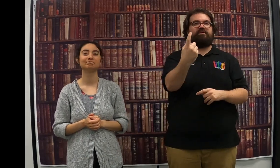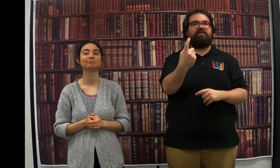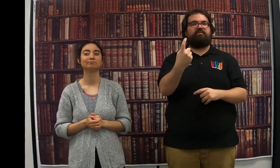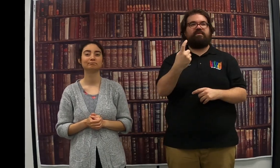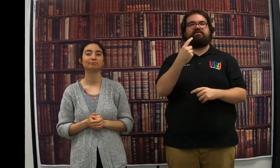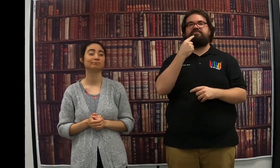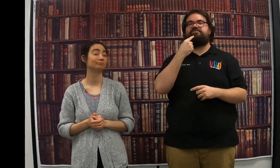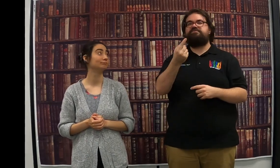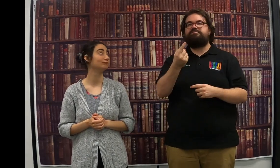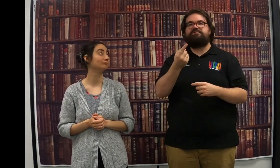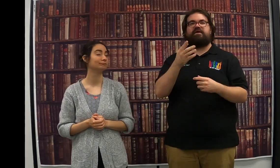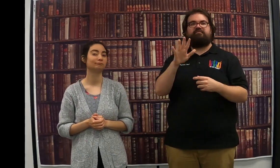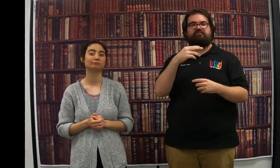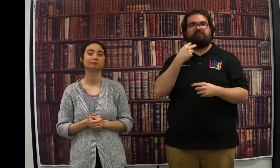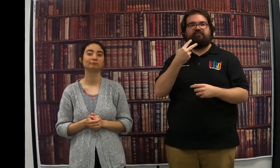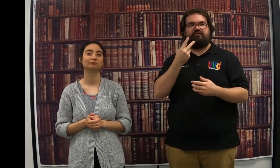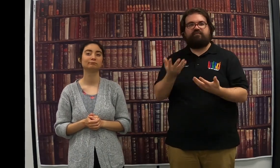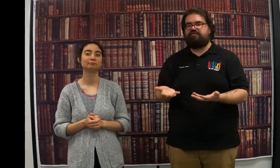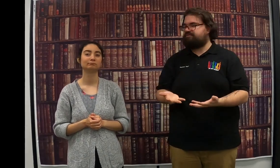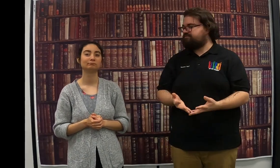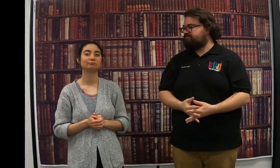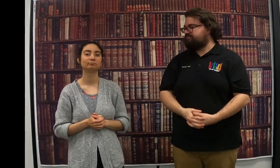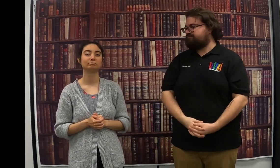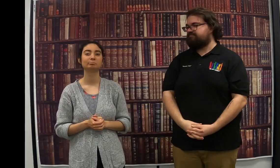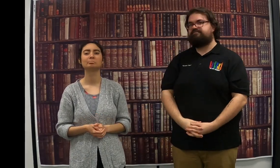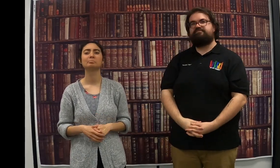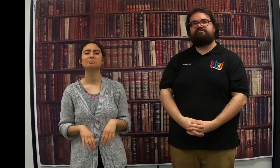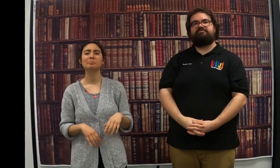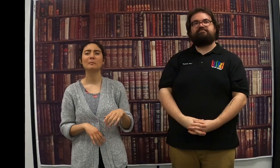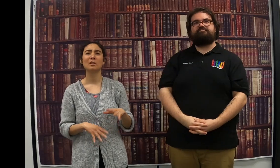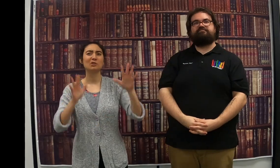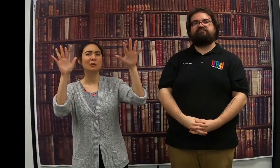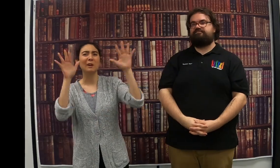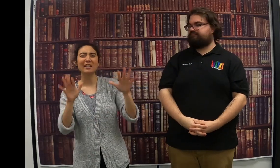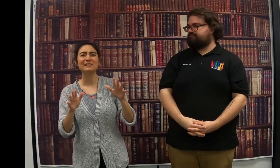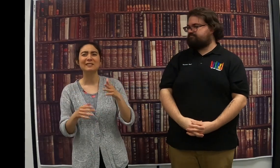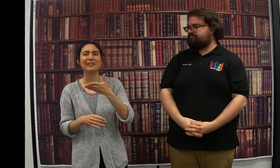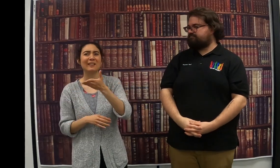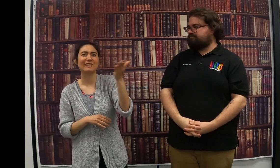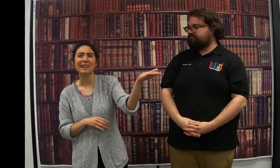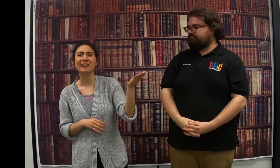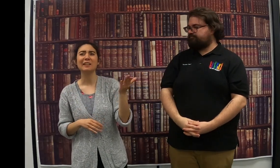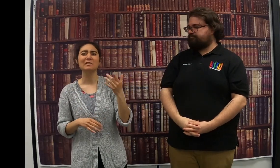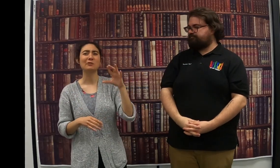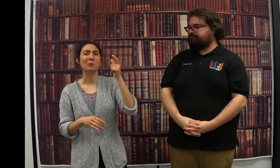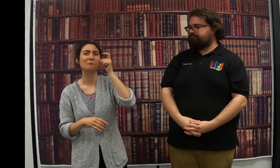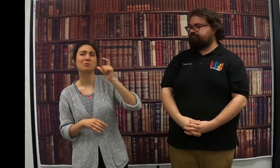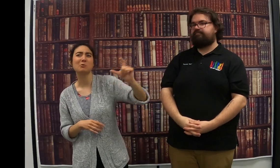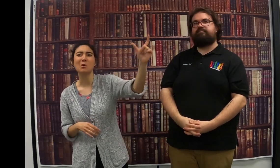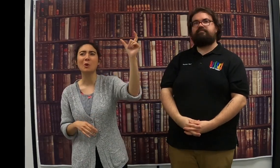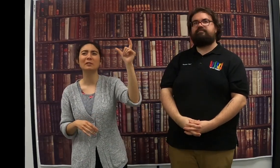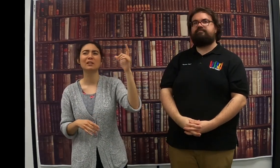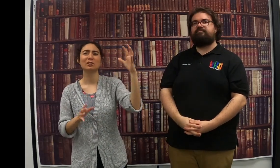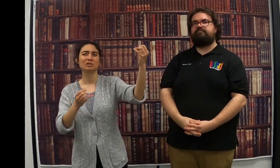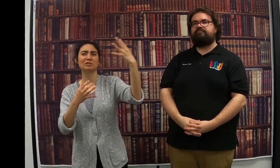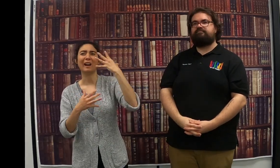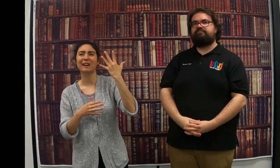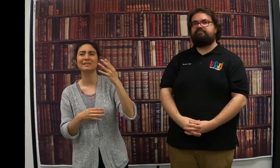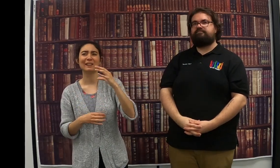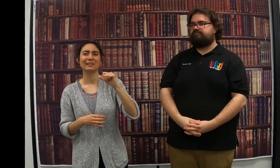came back and said in a hollow voice, "Greet thee. If the moon shines on the cage,